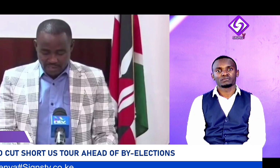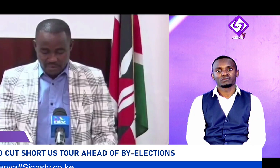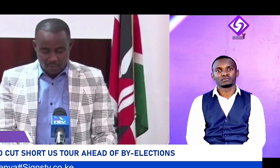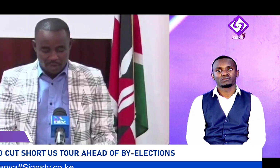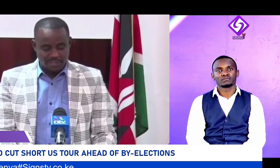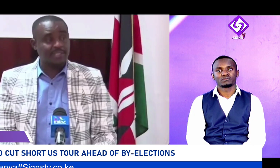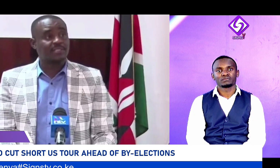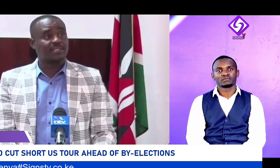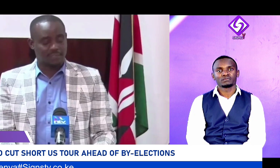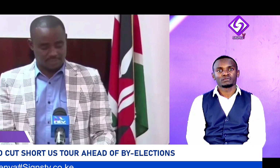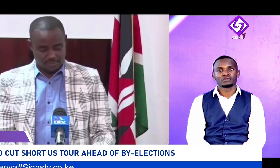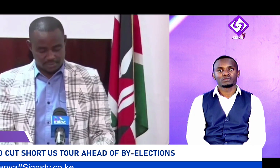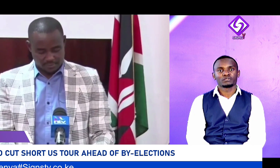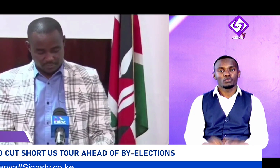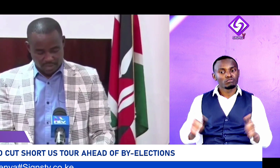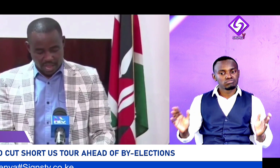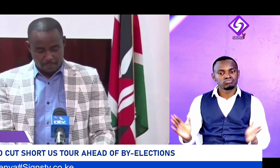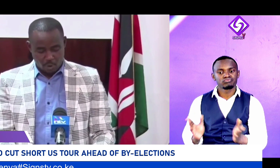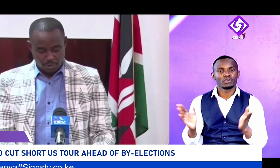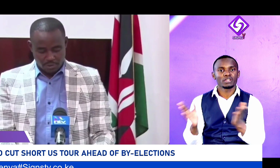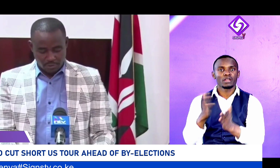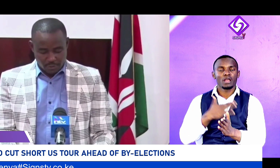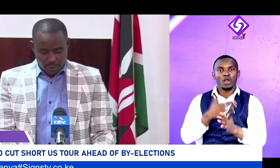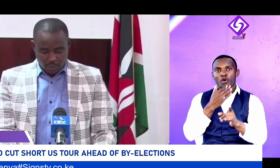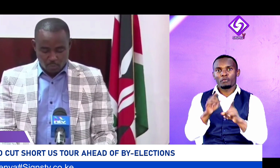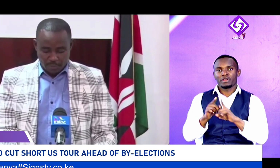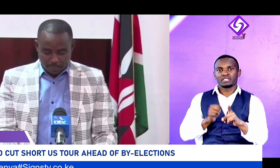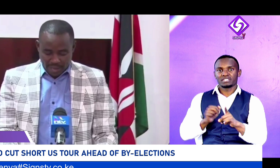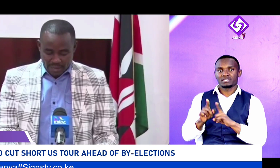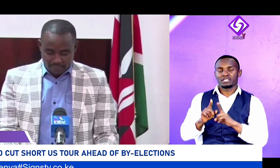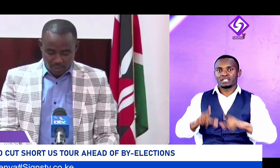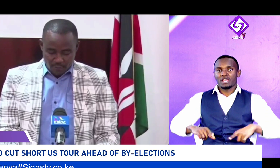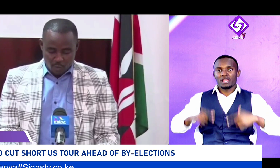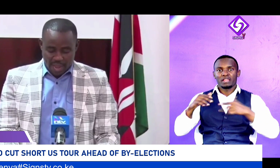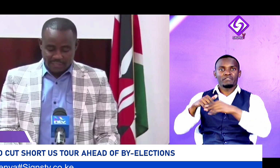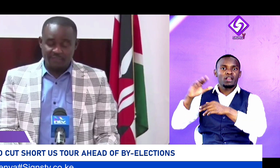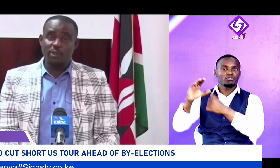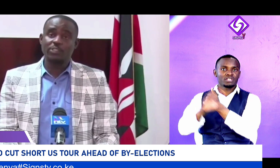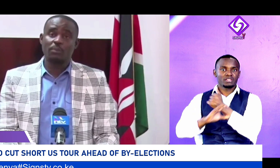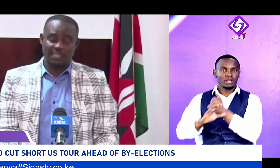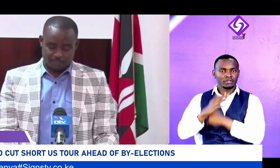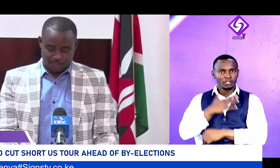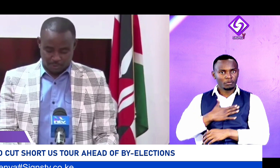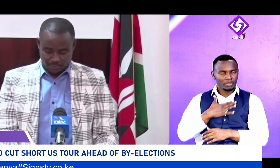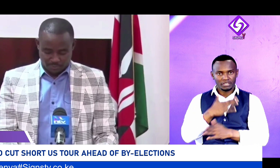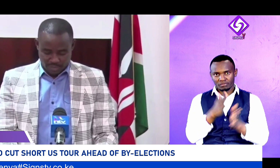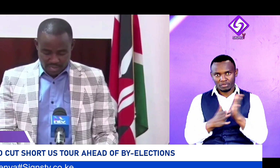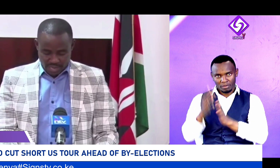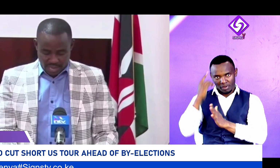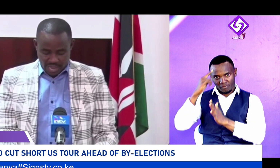Rallied our brothers and sisters abroad to prepare for active political participation and